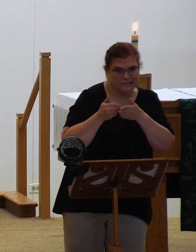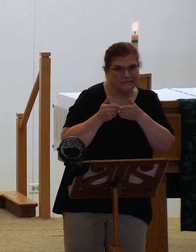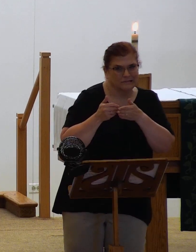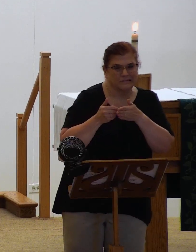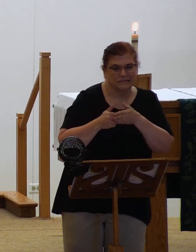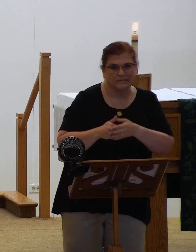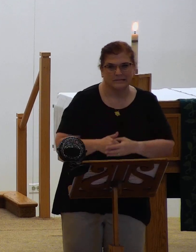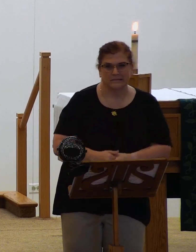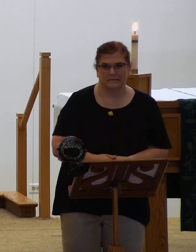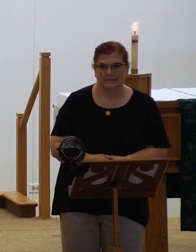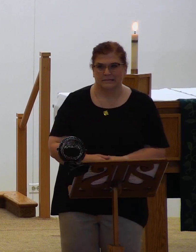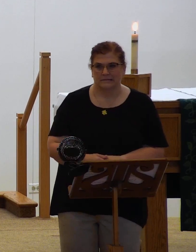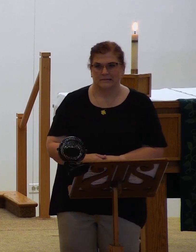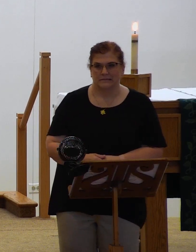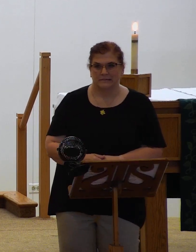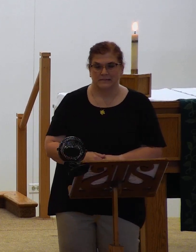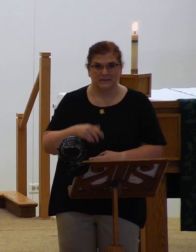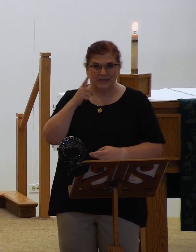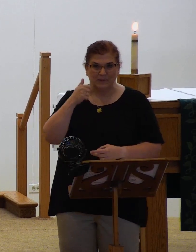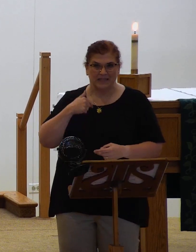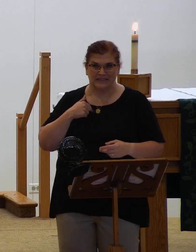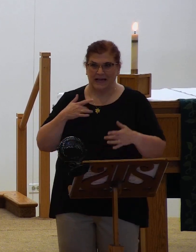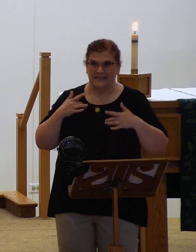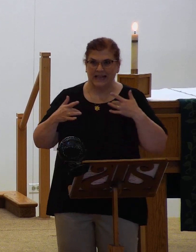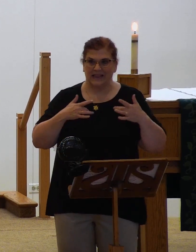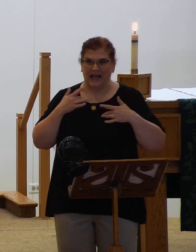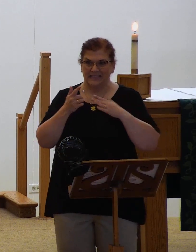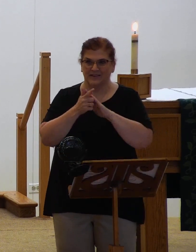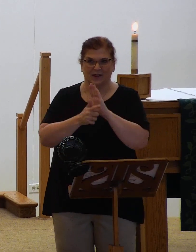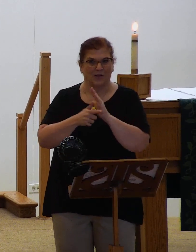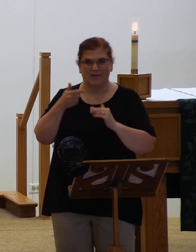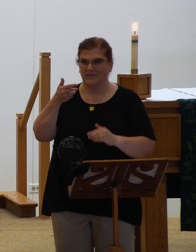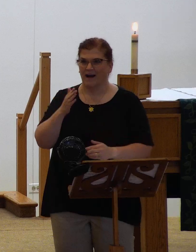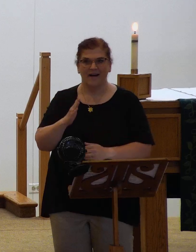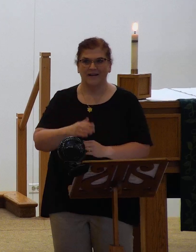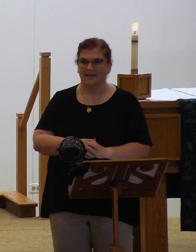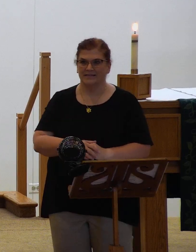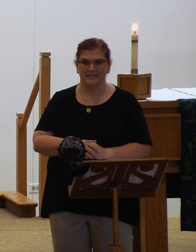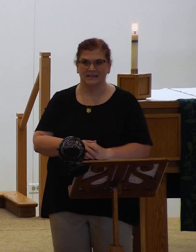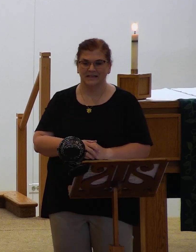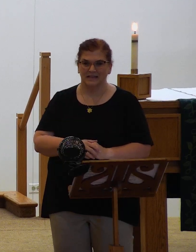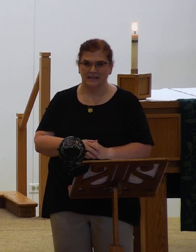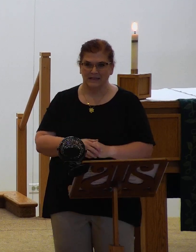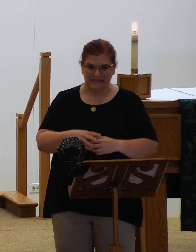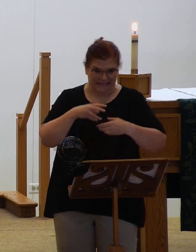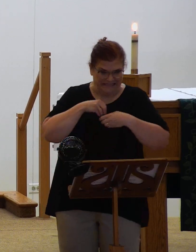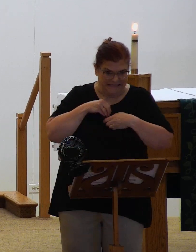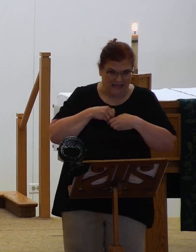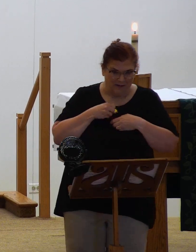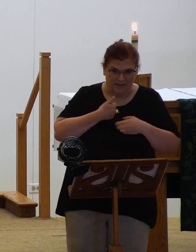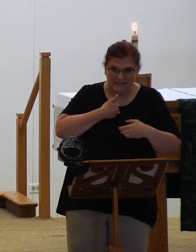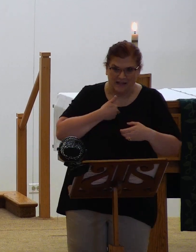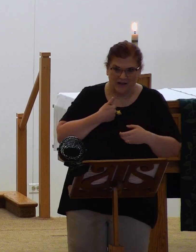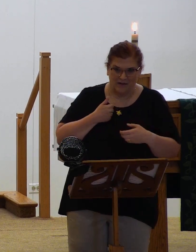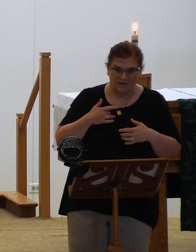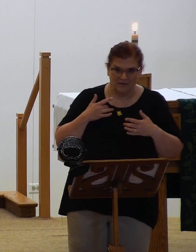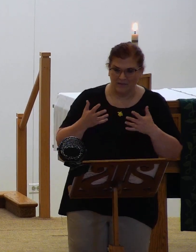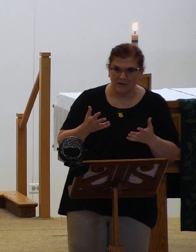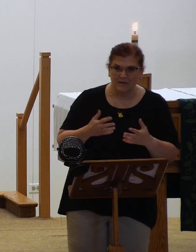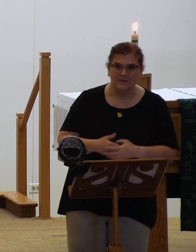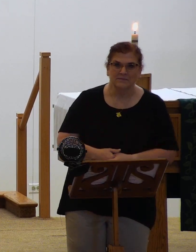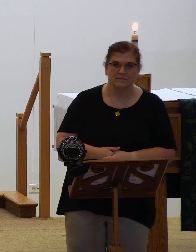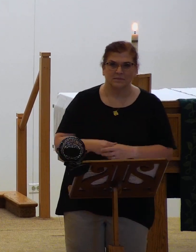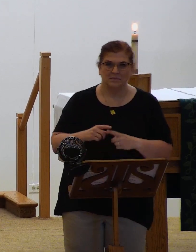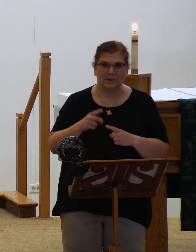hand. For I delight in the law of God in my inmost self. But